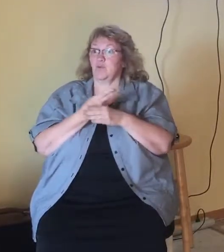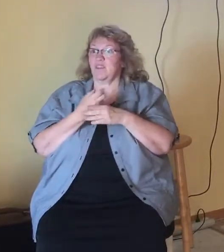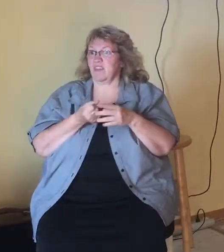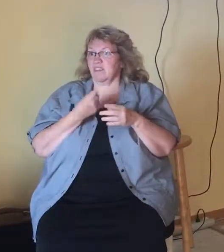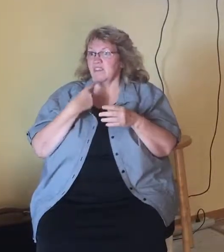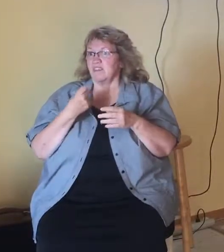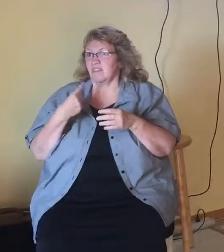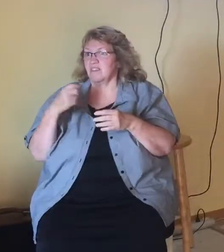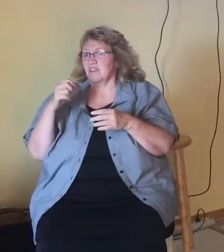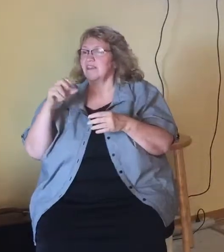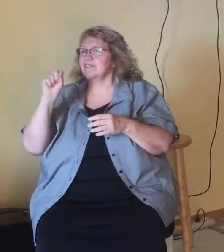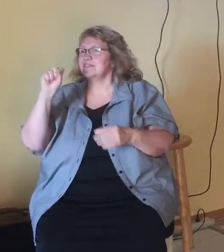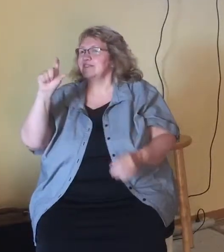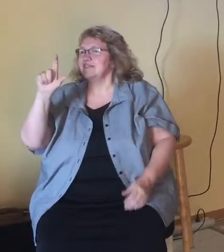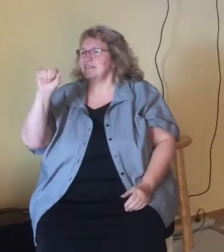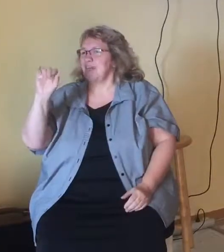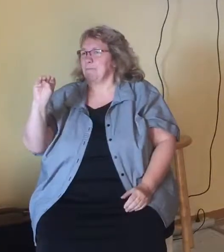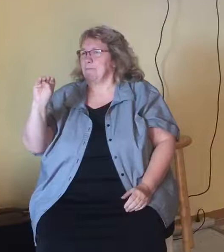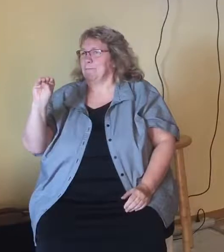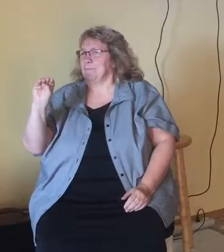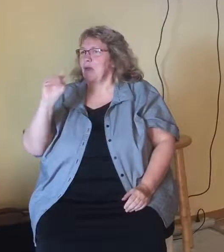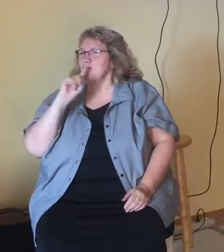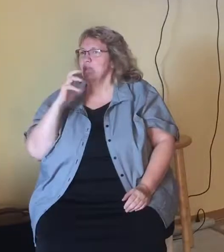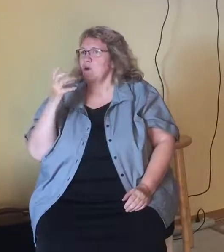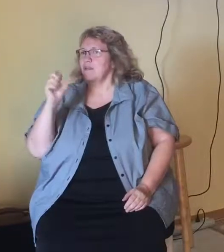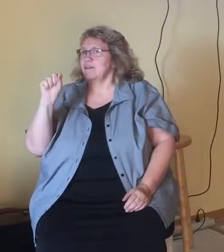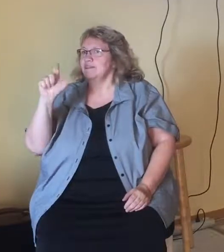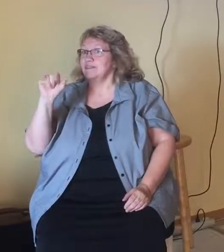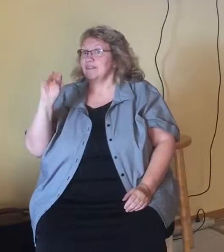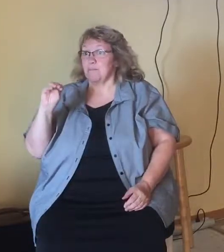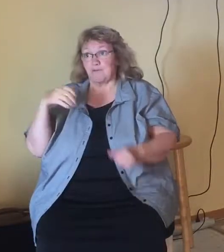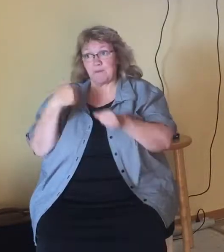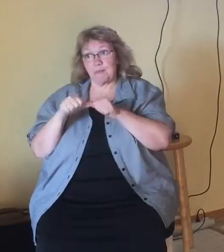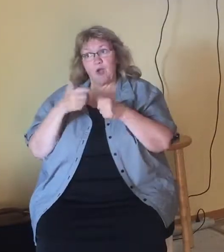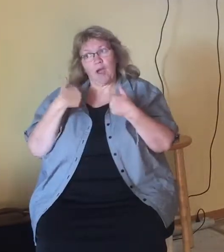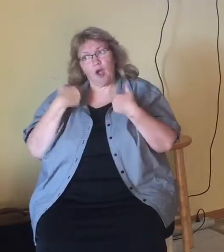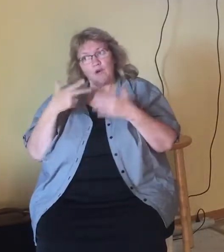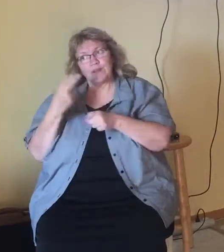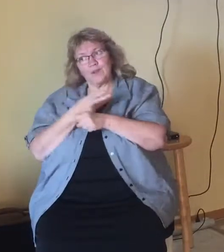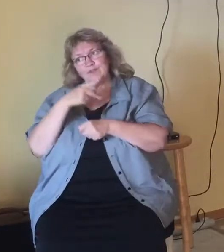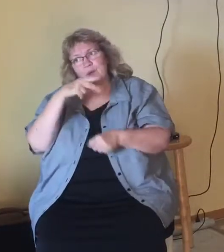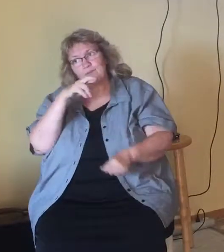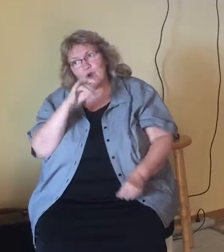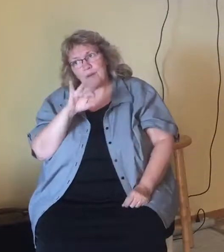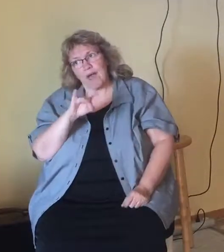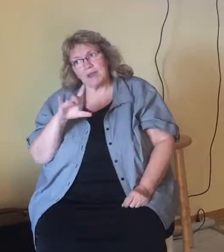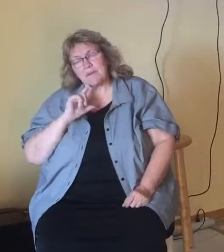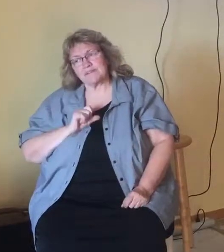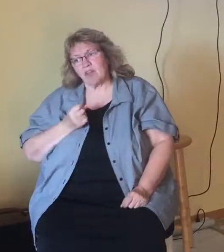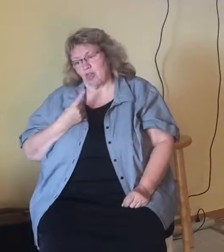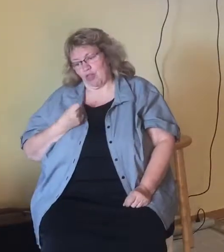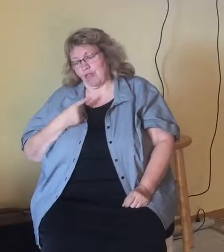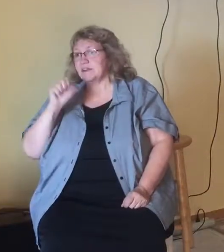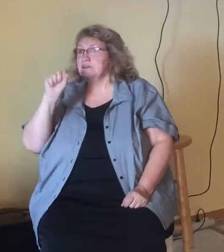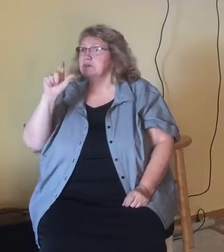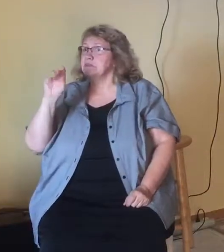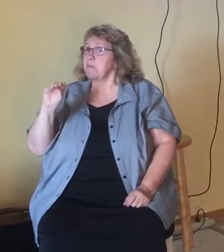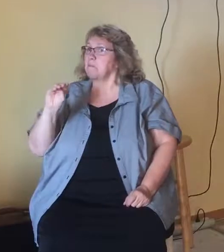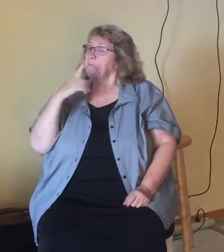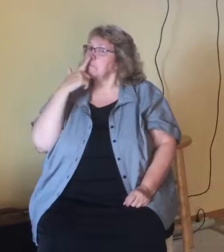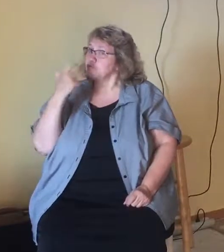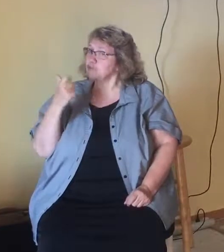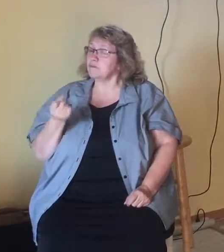supplements, specifically the Slim, I was really interested in the Slim, because you have to remember I was already on a probiotic and all that kind of stuff. So I was specifically interested in